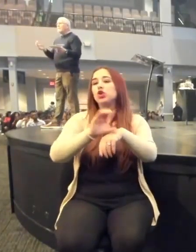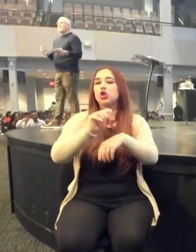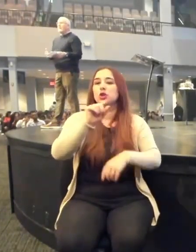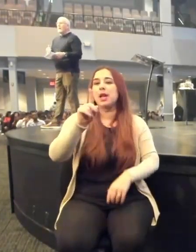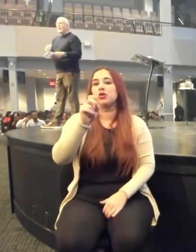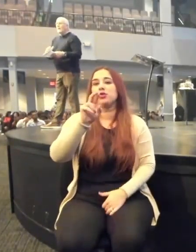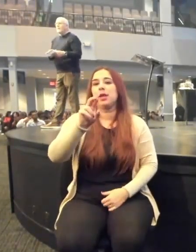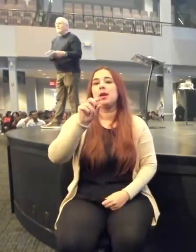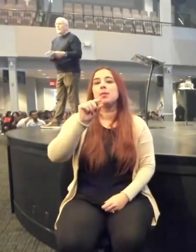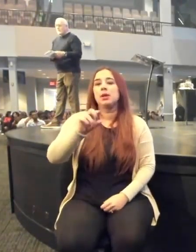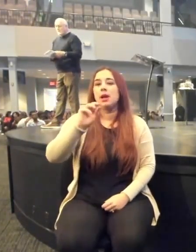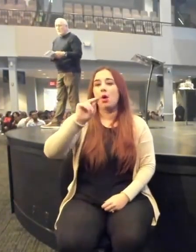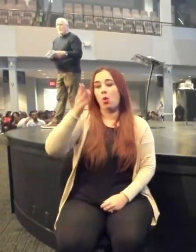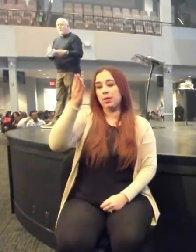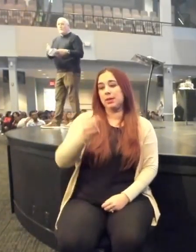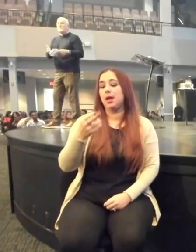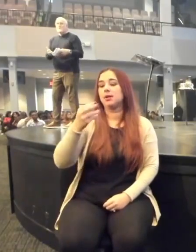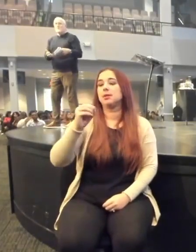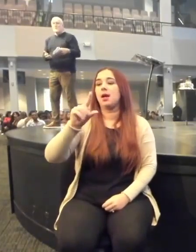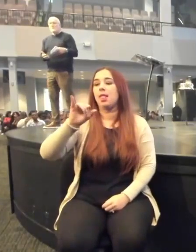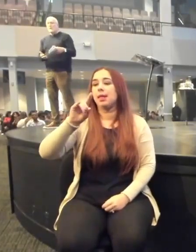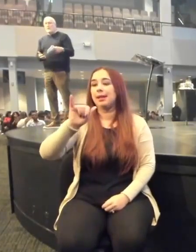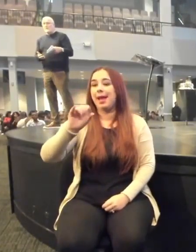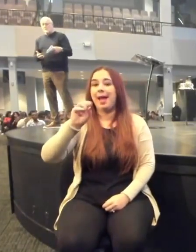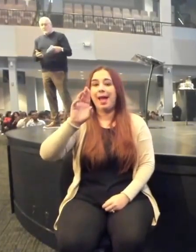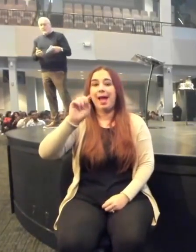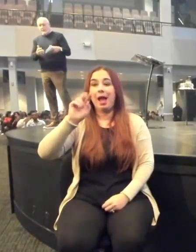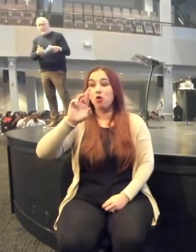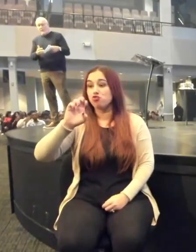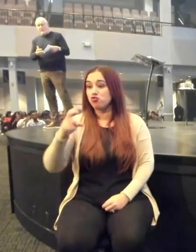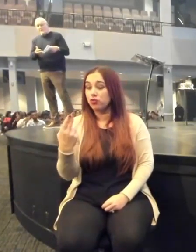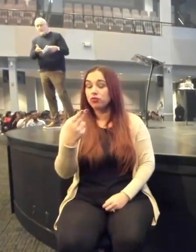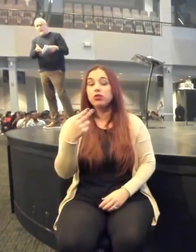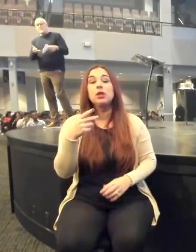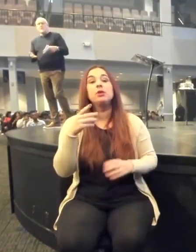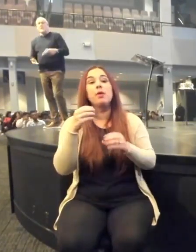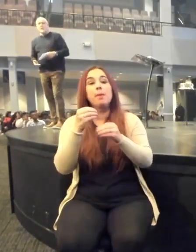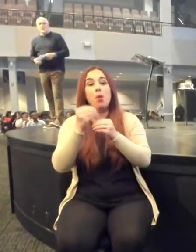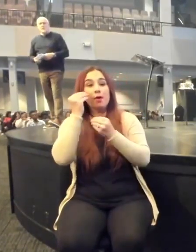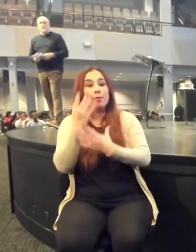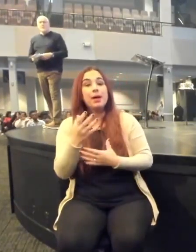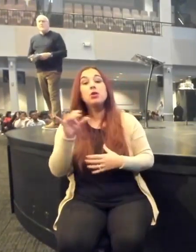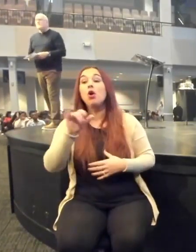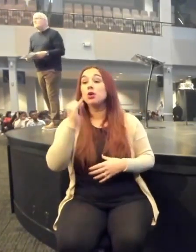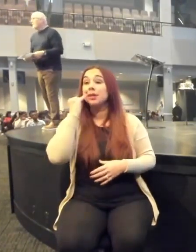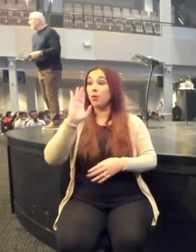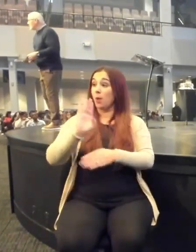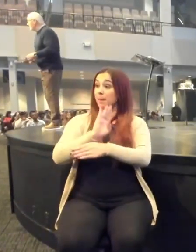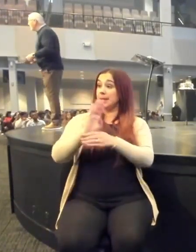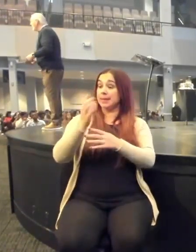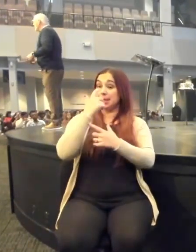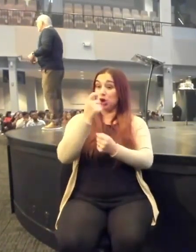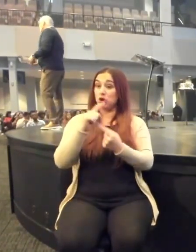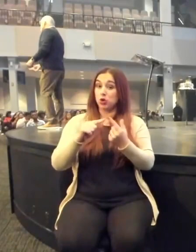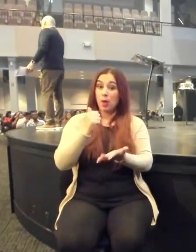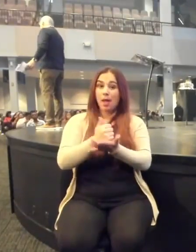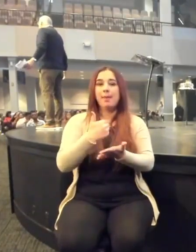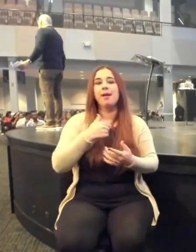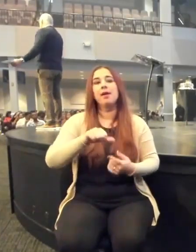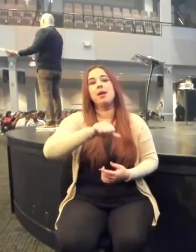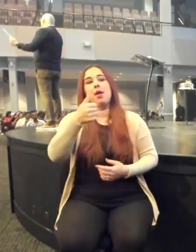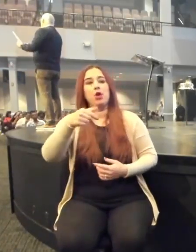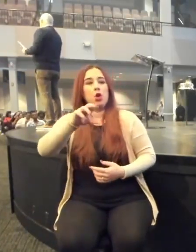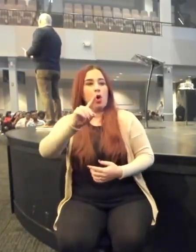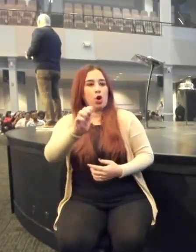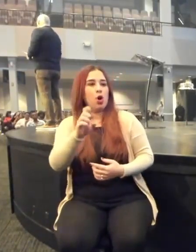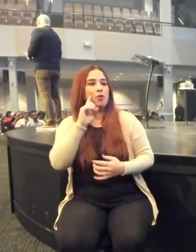church-redeemer.org/holiday-outreach or info and get the information as well. If your business is interested in being a part of this, there's a QR code for your business also. But let's all